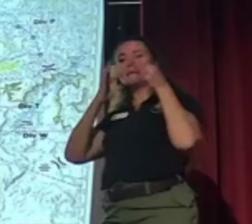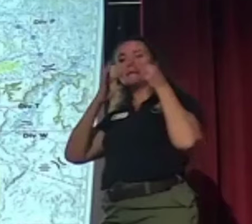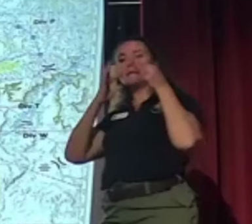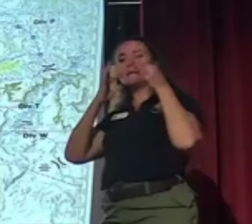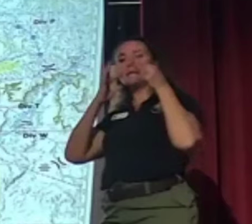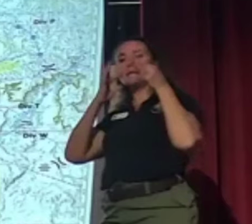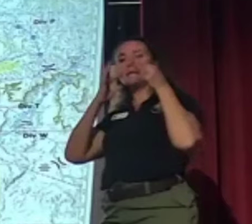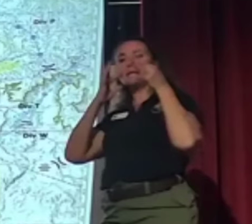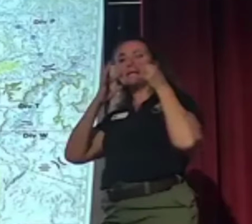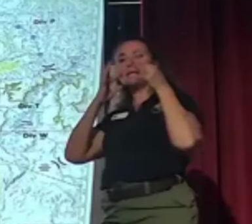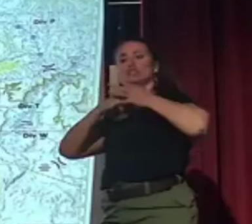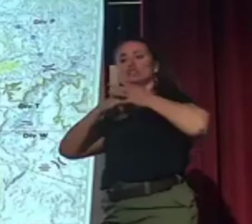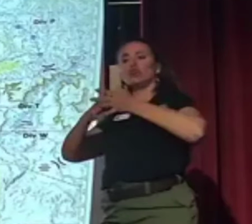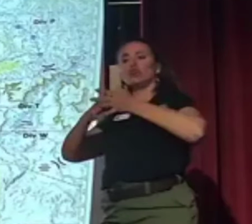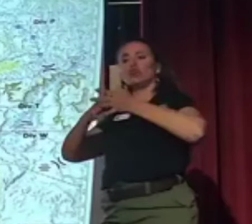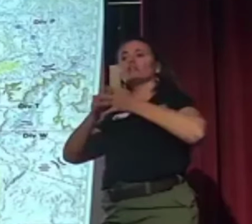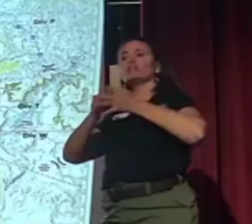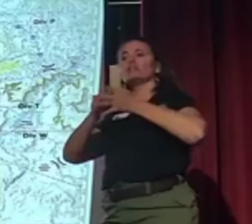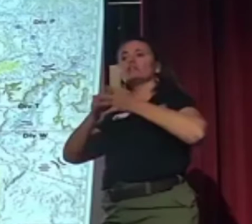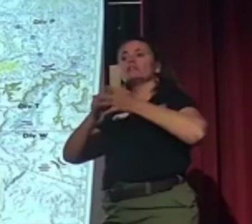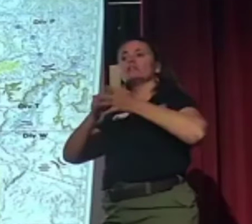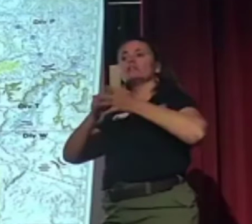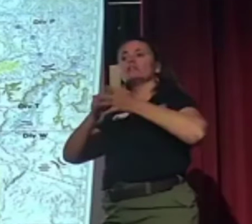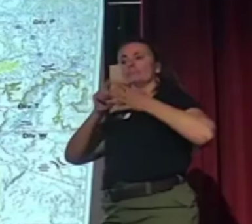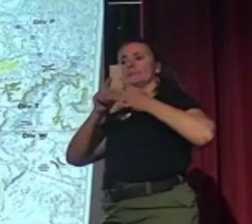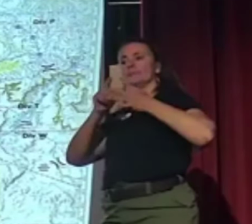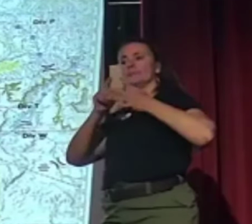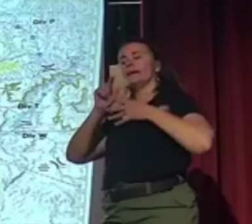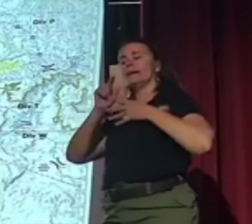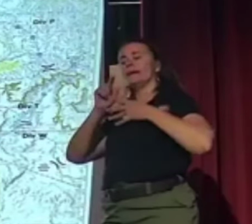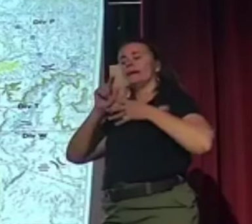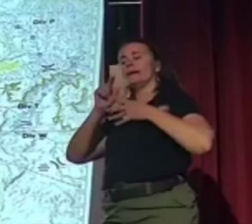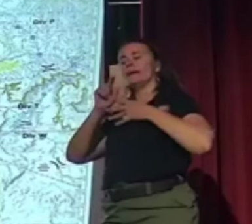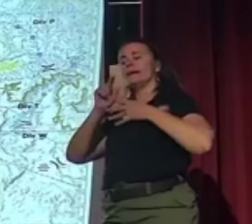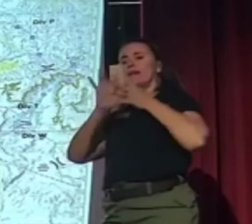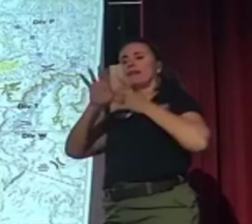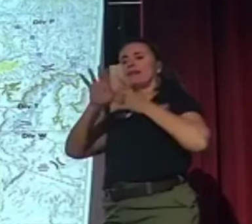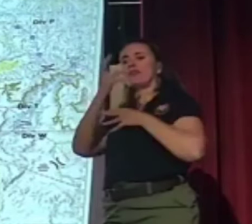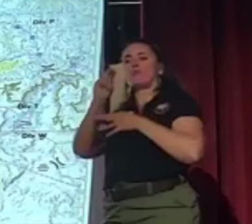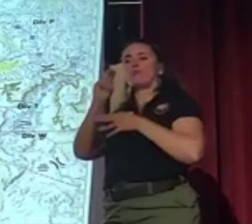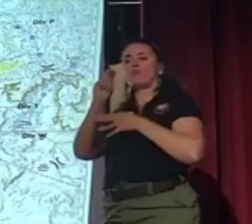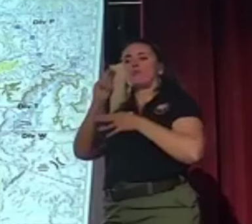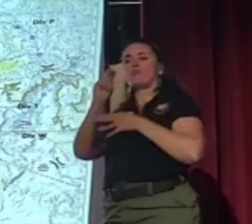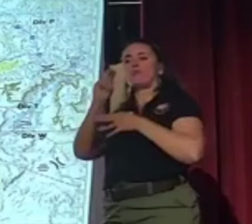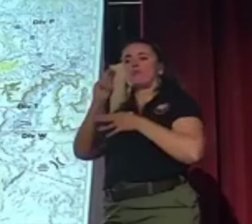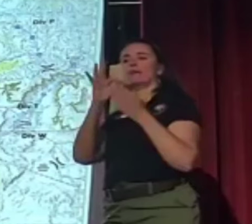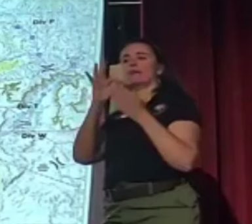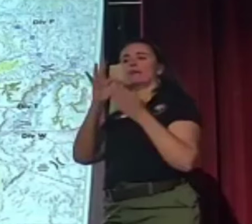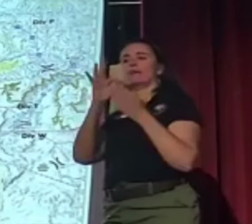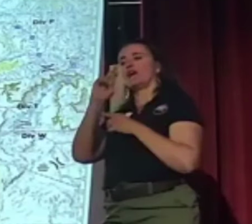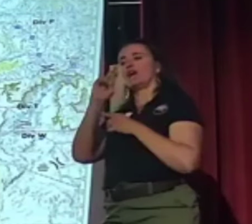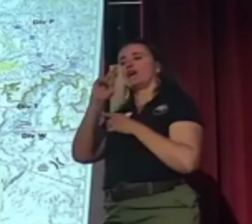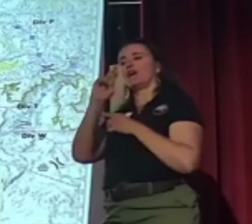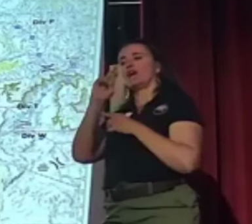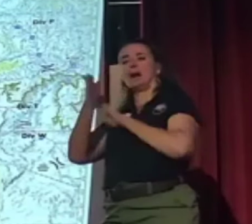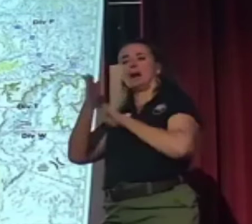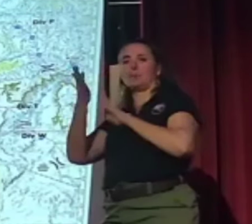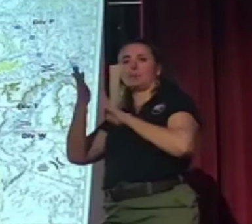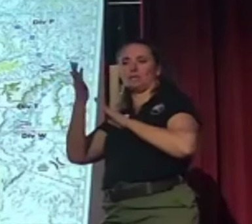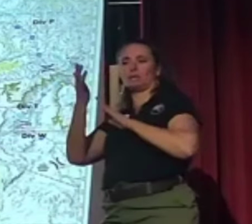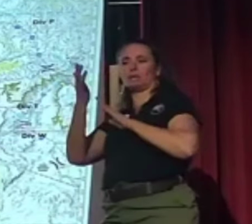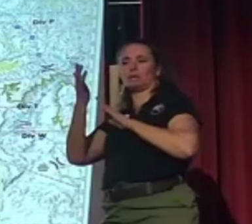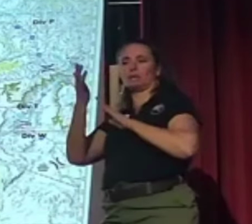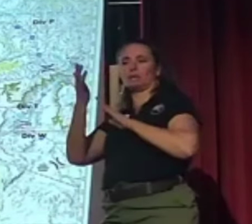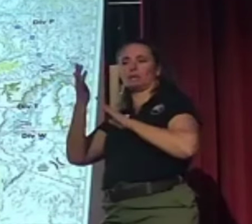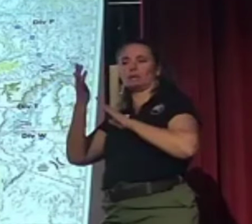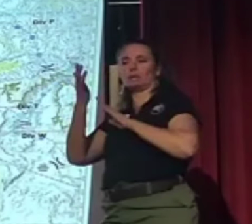begin firing operations at the junction of 87 and the 260, working south along